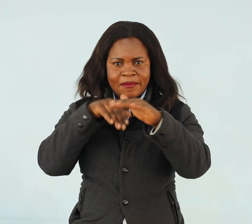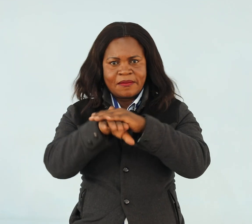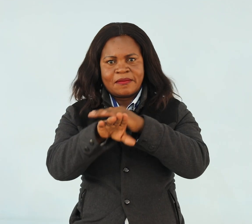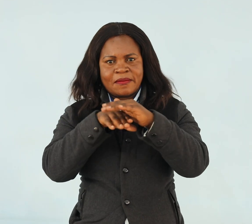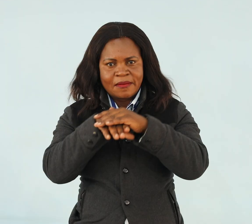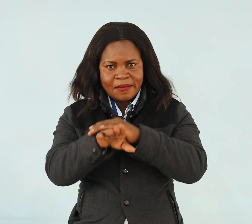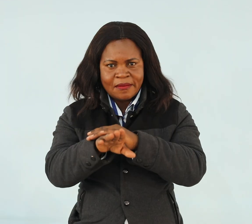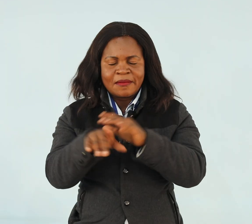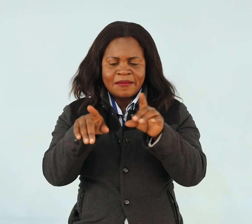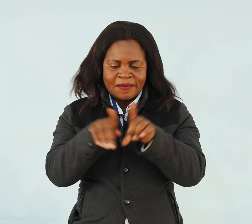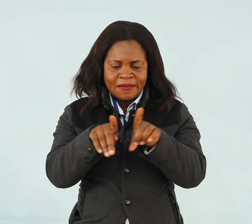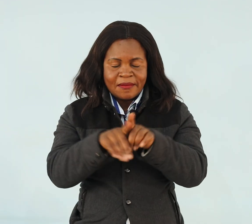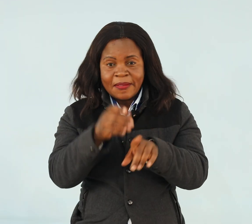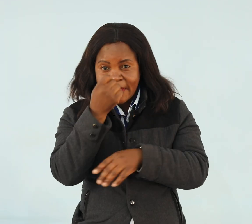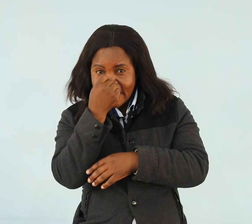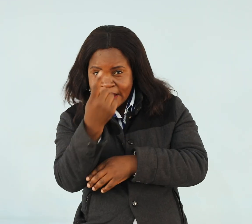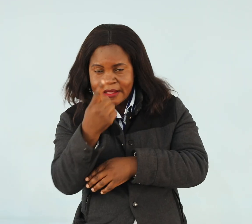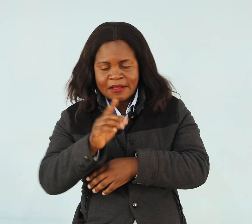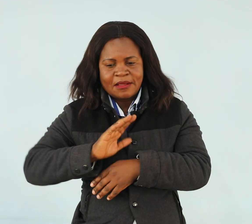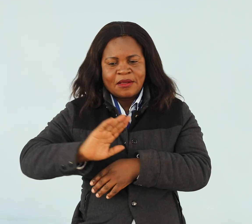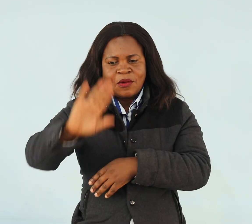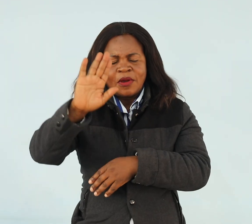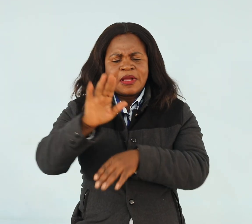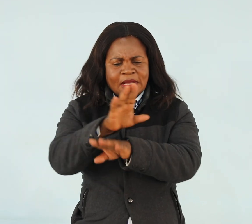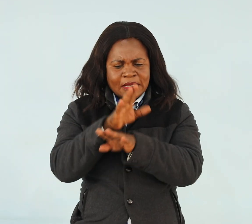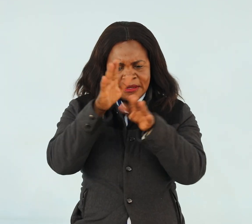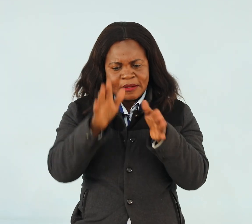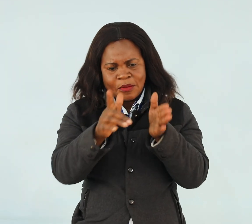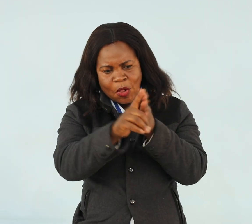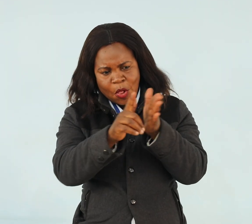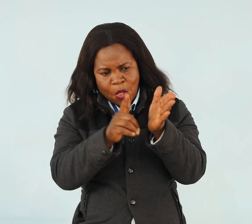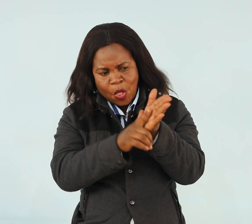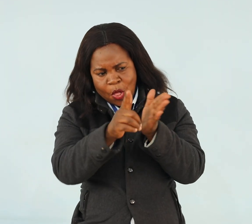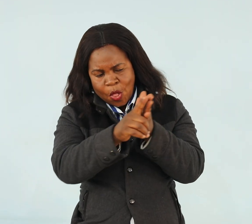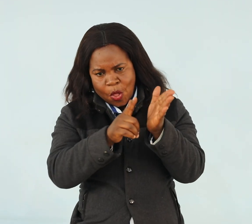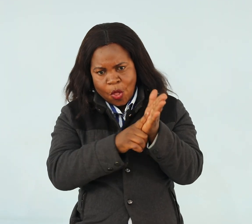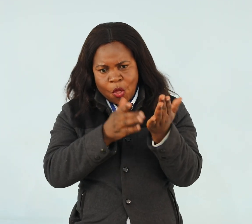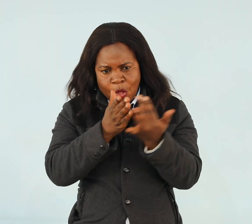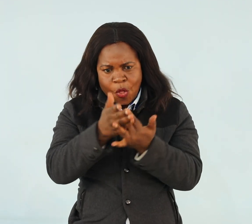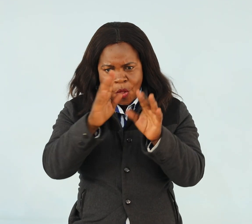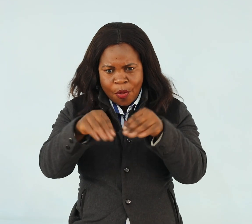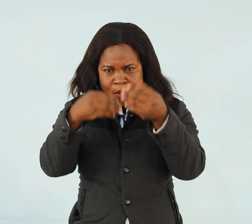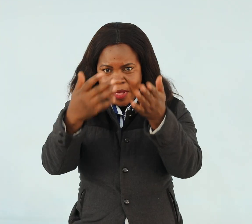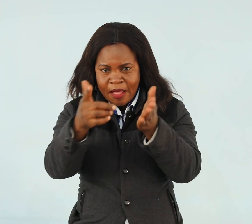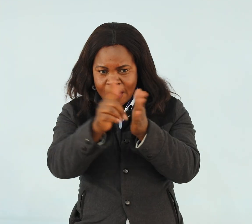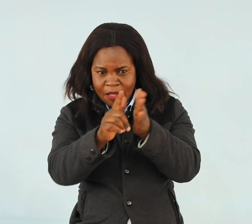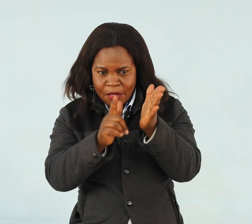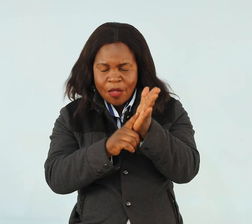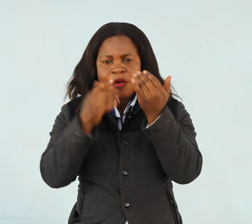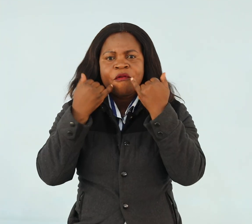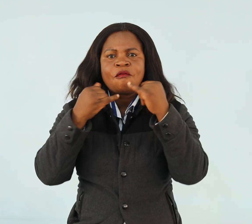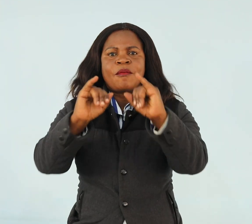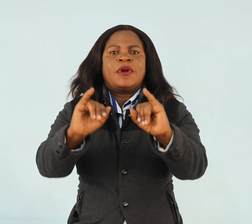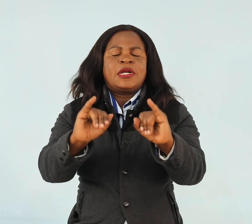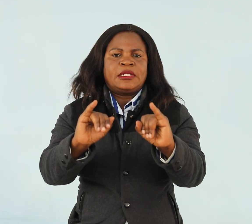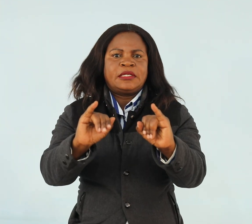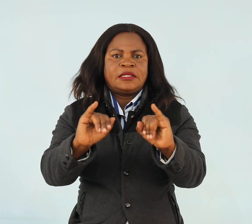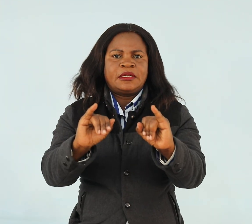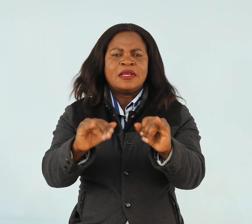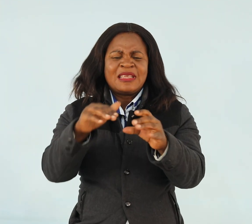and understanding of Zambia's laws through the provision of legal information in languages that